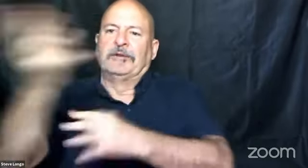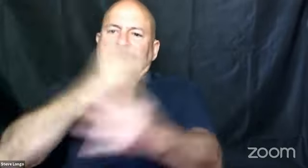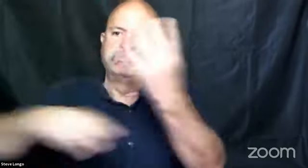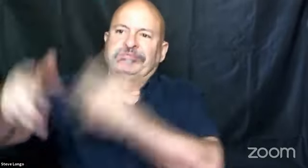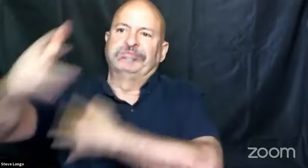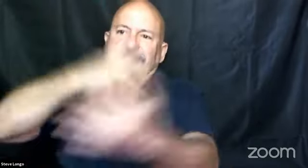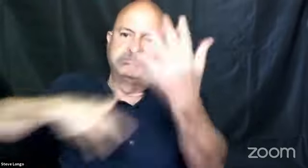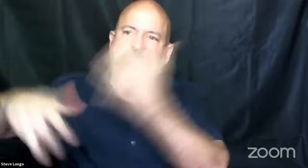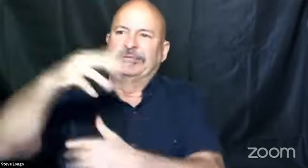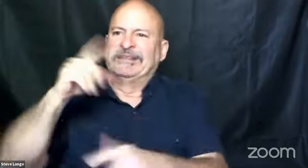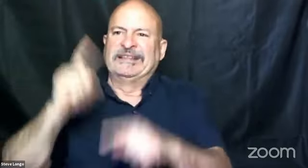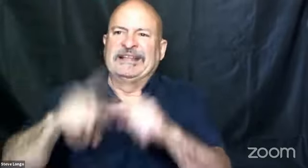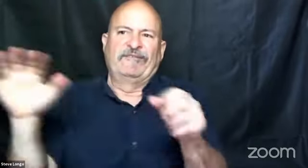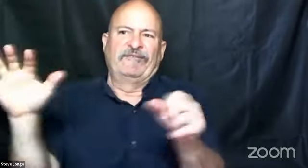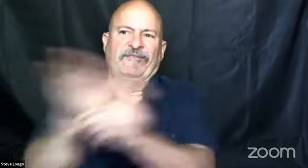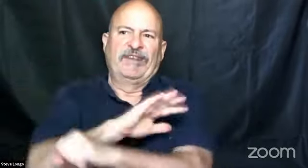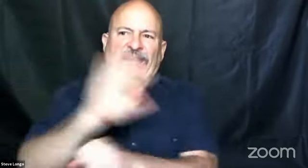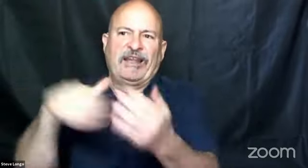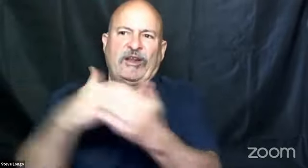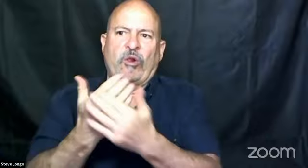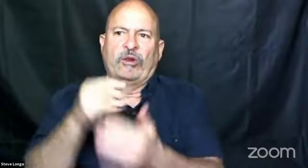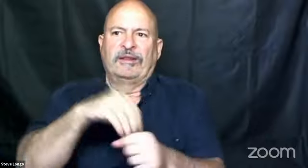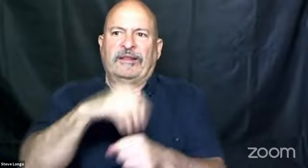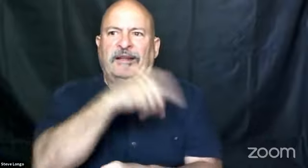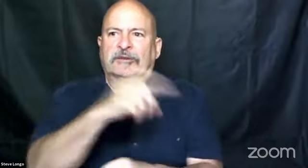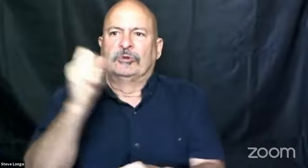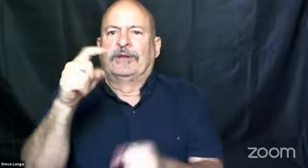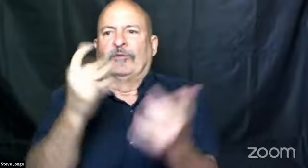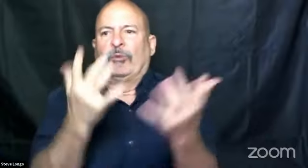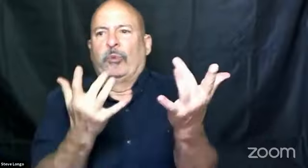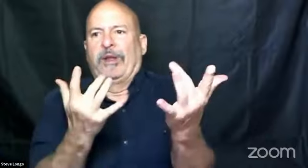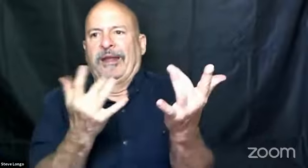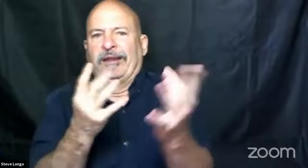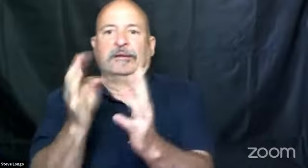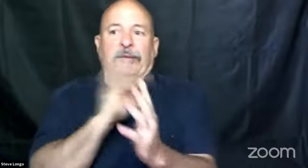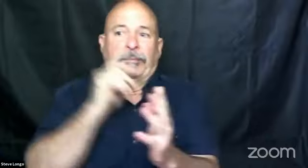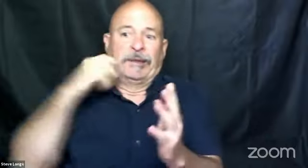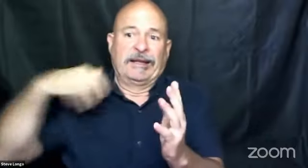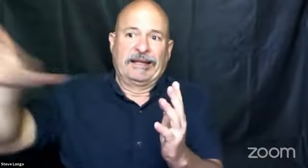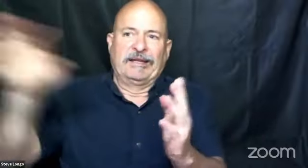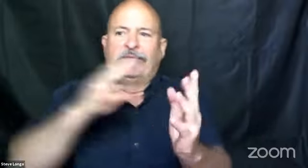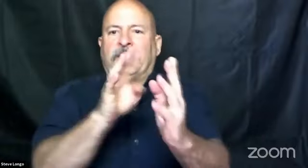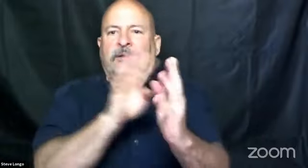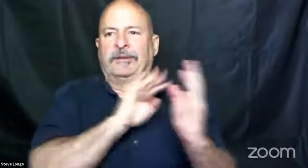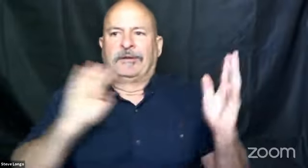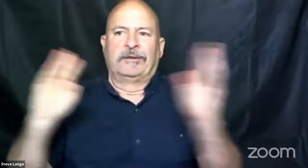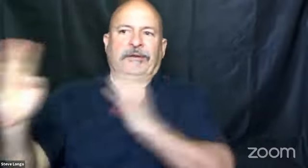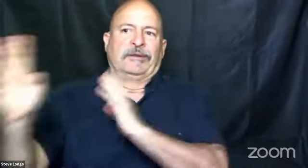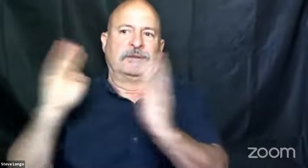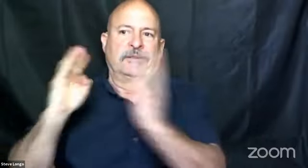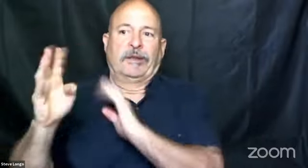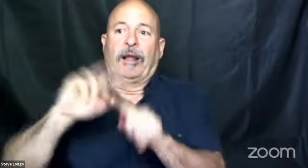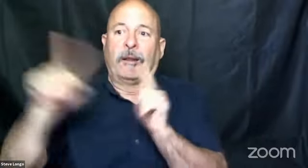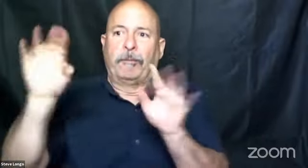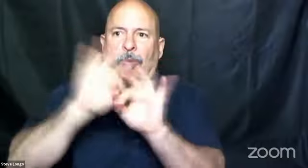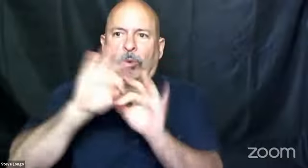to look to. And so just seeing the different crowd and different people who were just enjoying themselves in a multitude of ways. It was amazing. It was a great event,